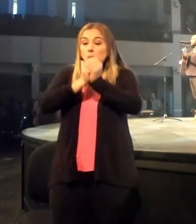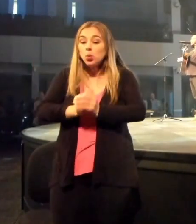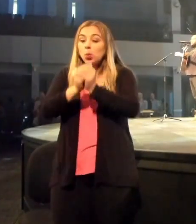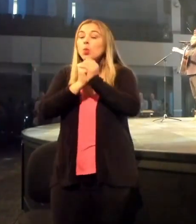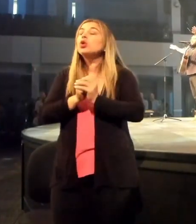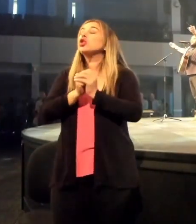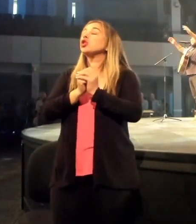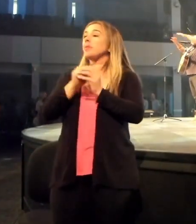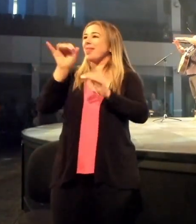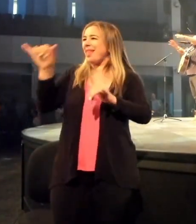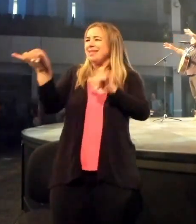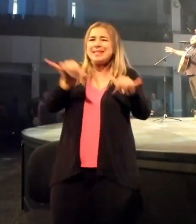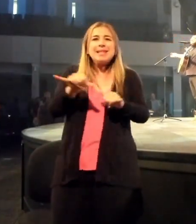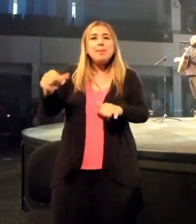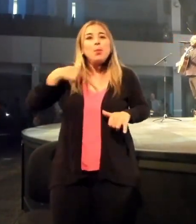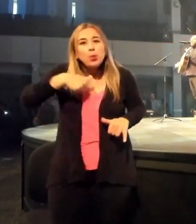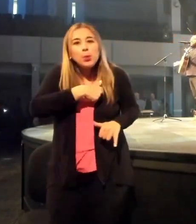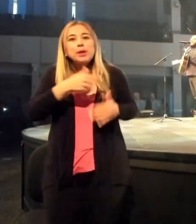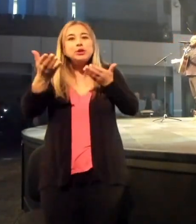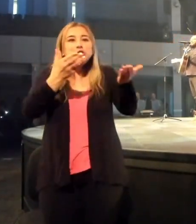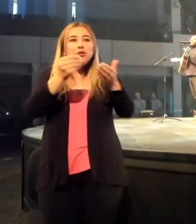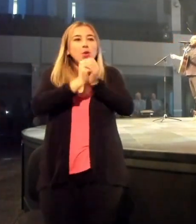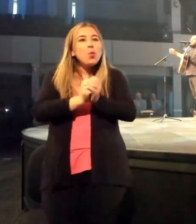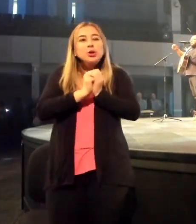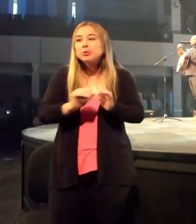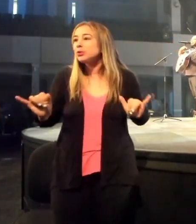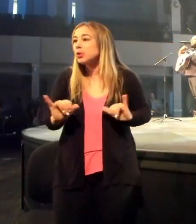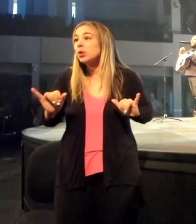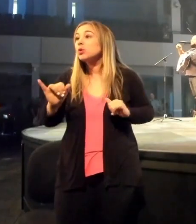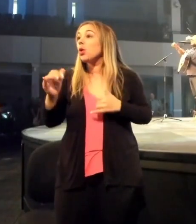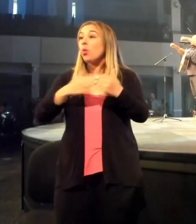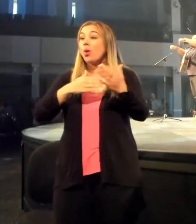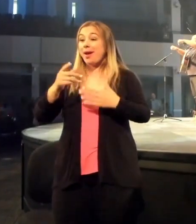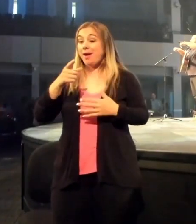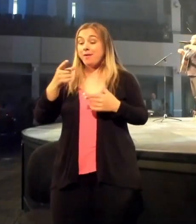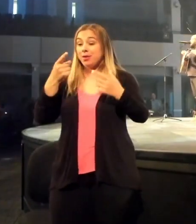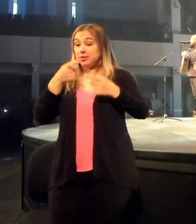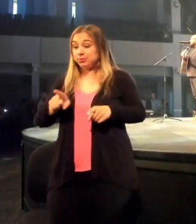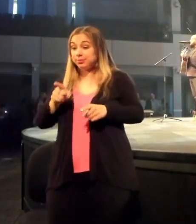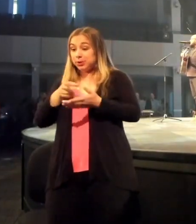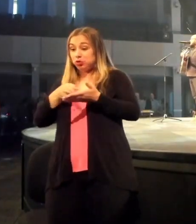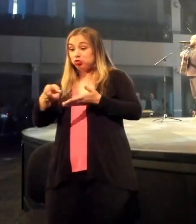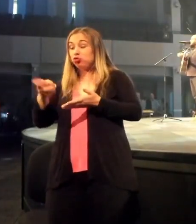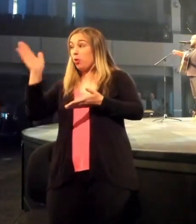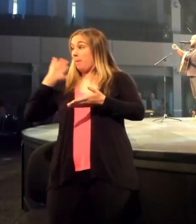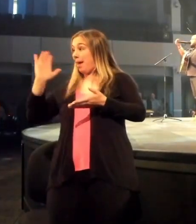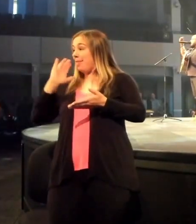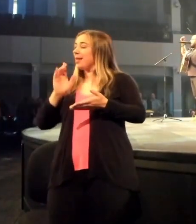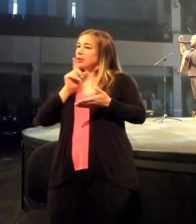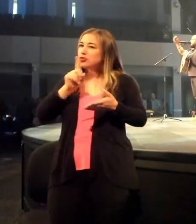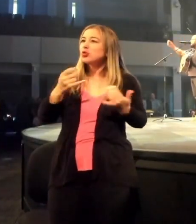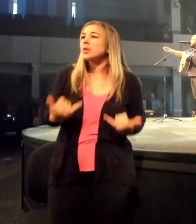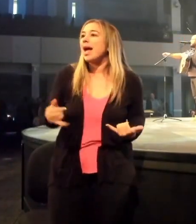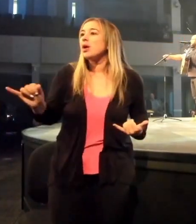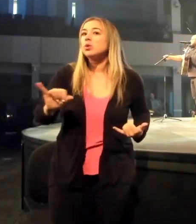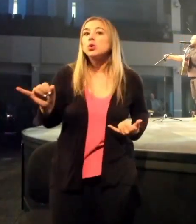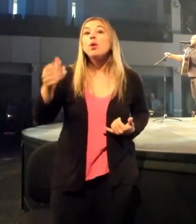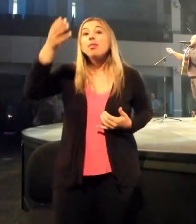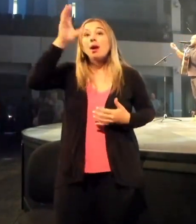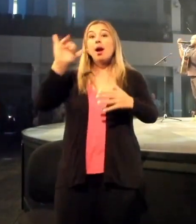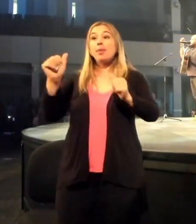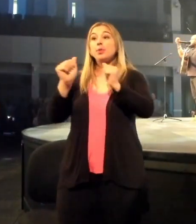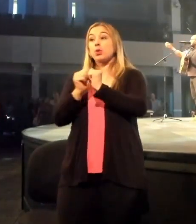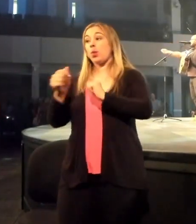the God that we serve and worship here today, right? What's true back then is true today, that he was the God that was with